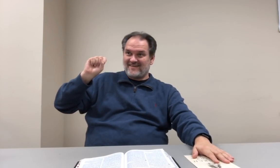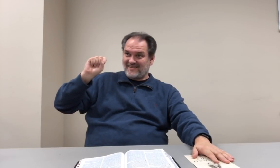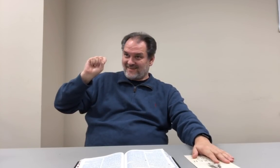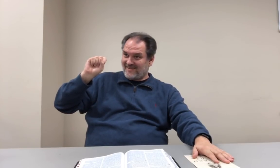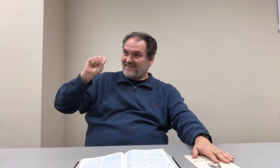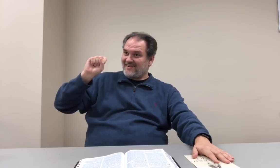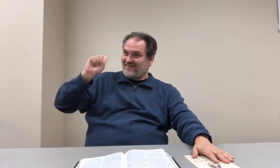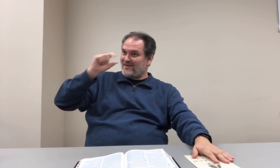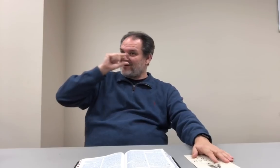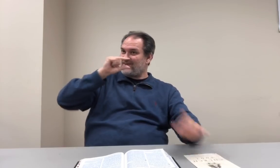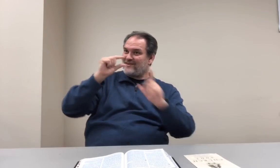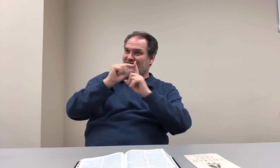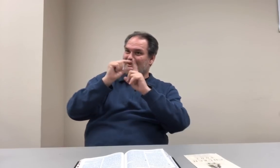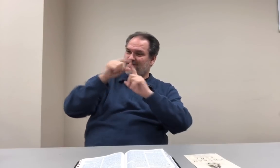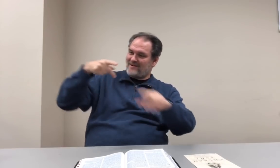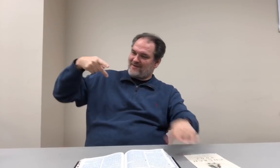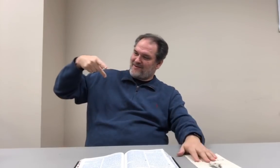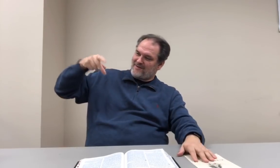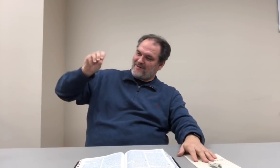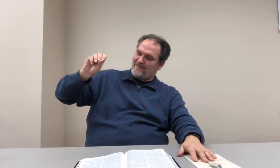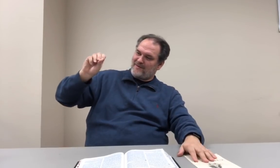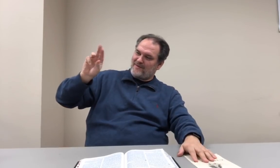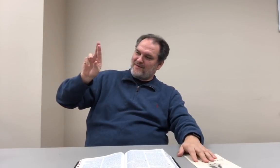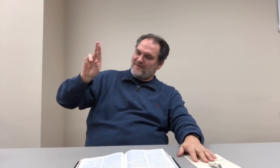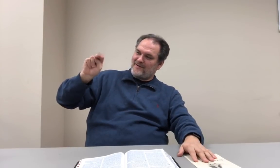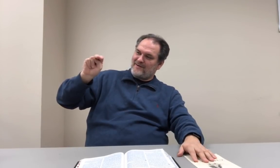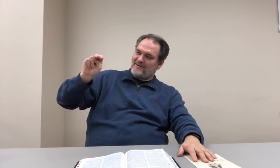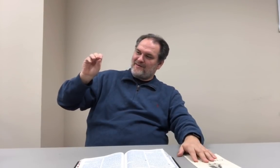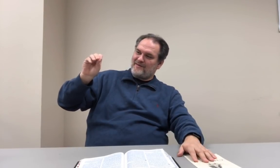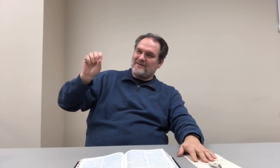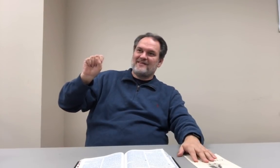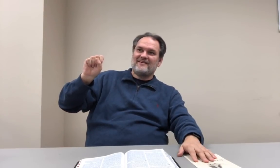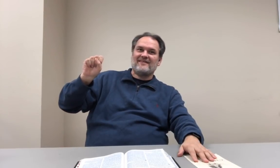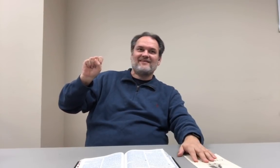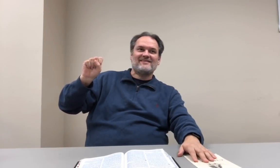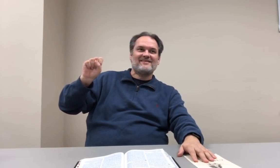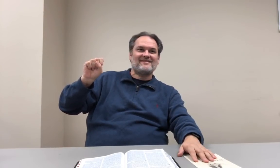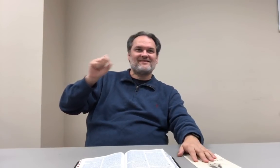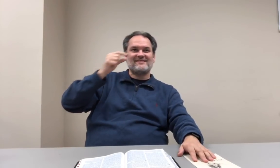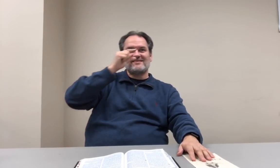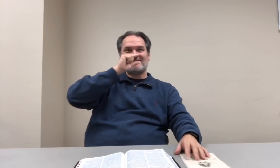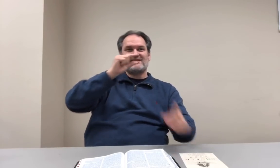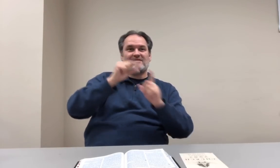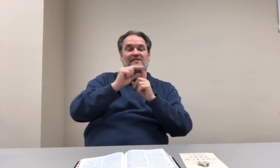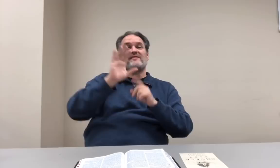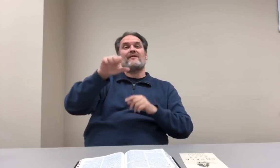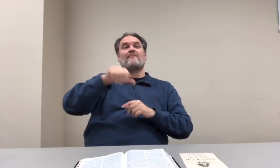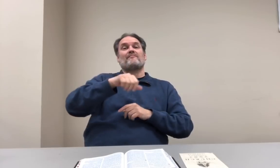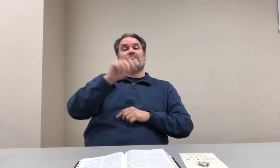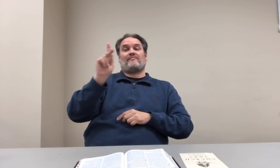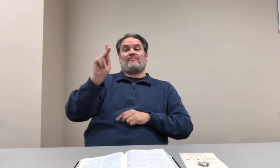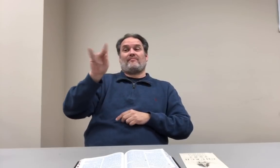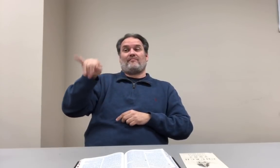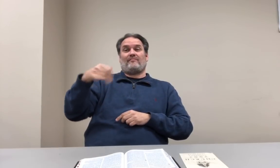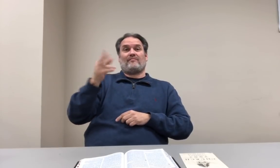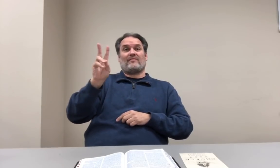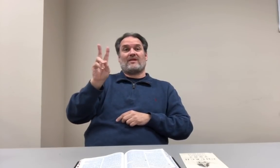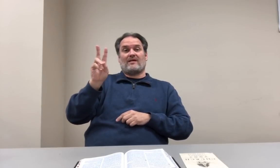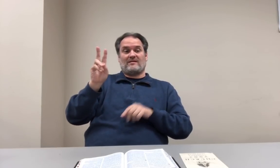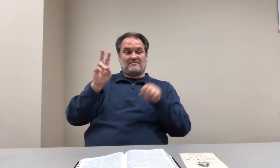said we cannot know God fully, but we can know Him truly, right? And so it is good for us to study deep things